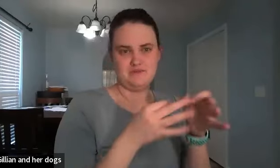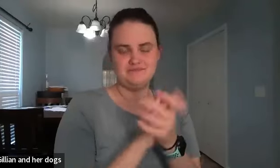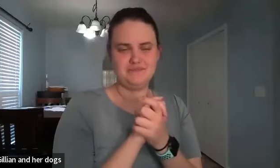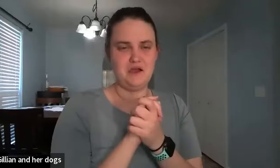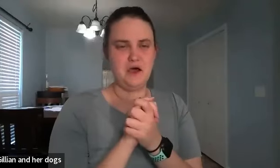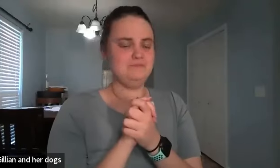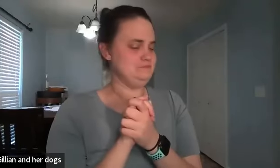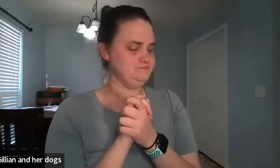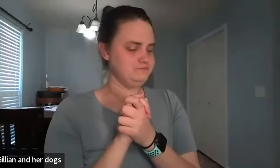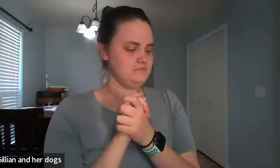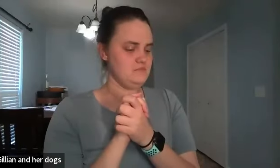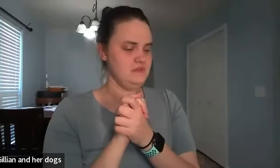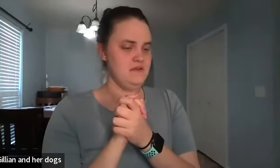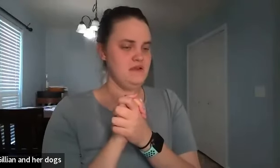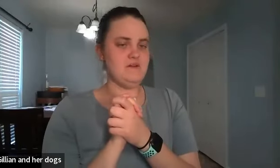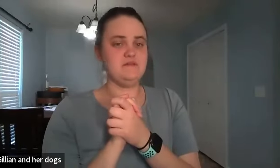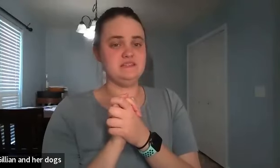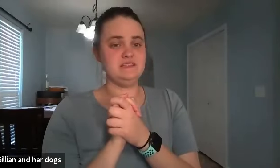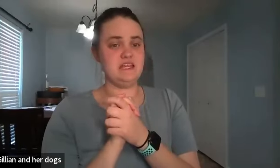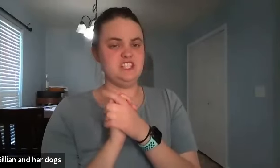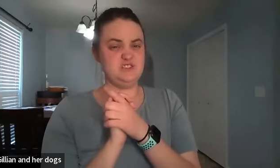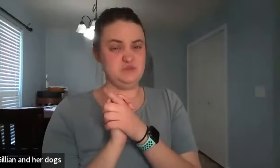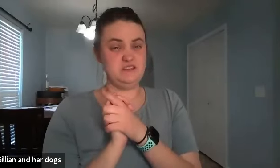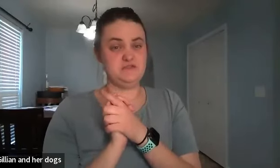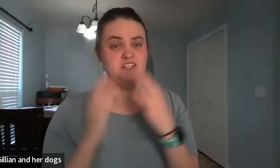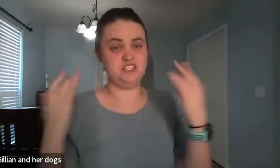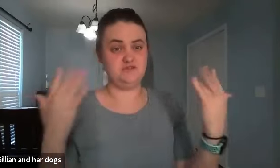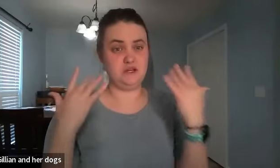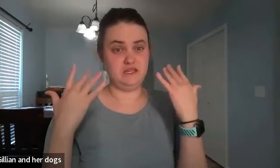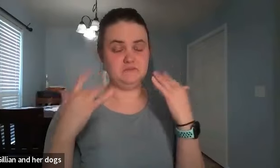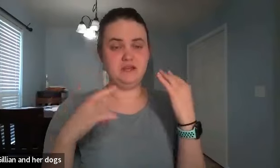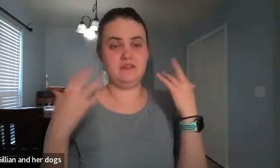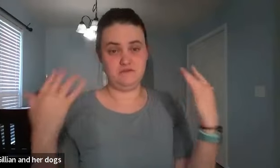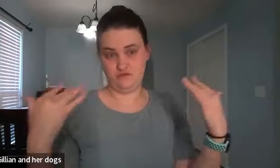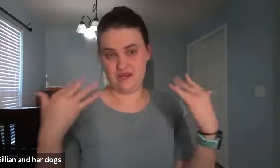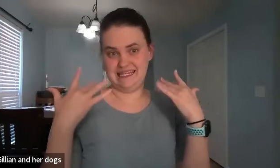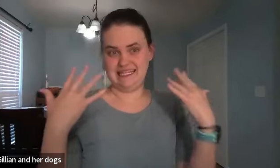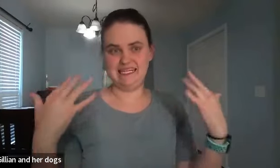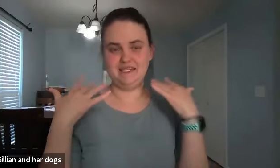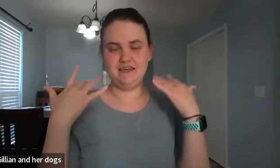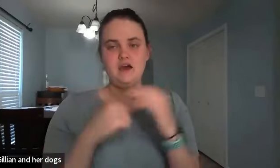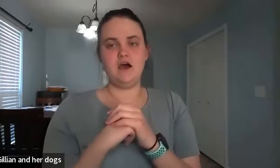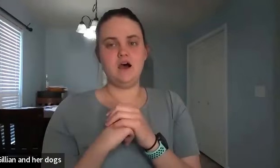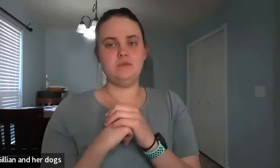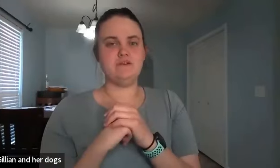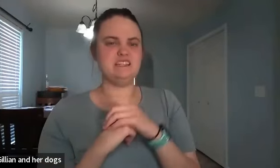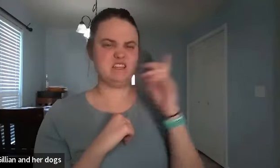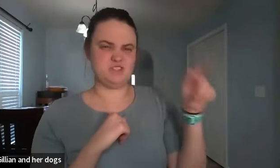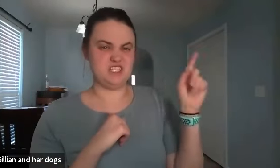it. If I was saying she's really friendly, she's friendly, but friendly. But if I was like saying